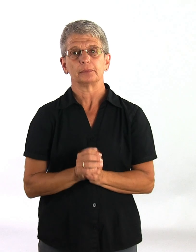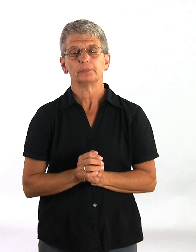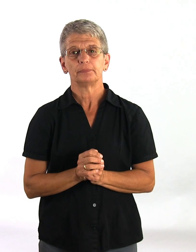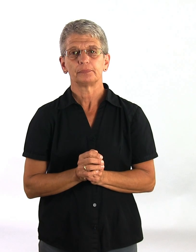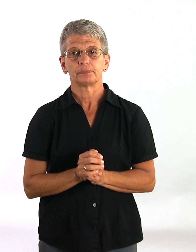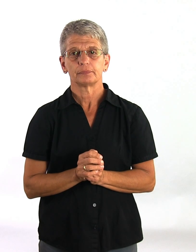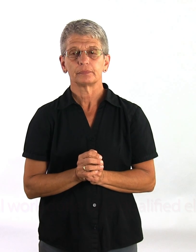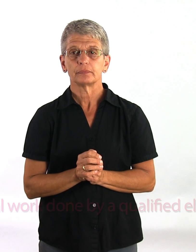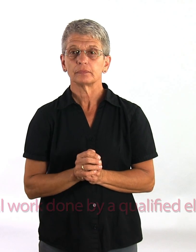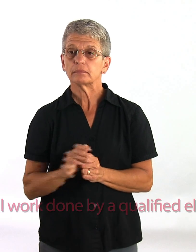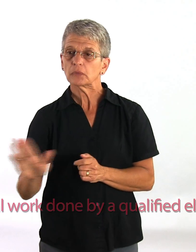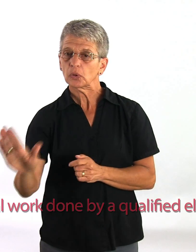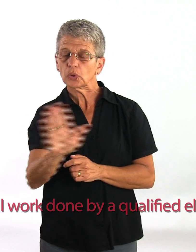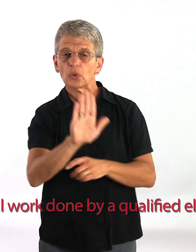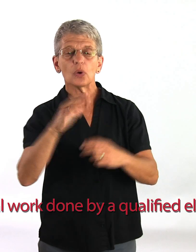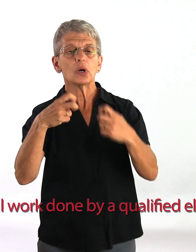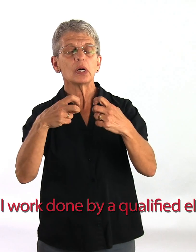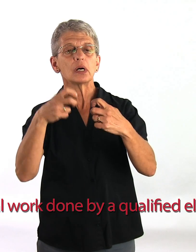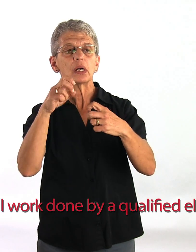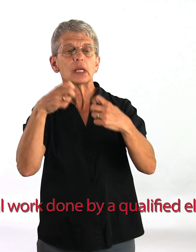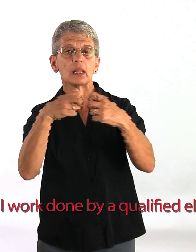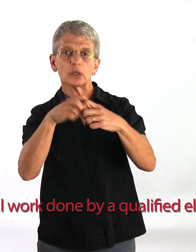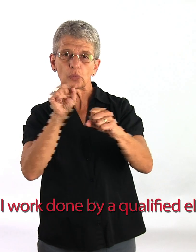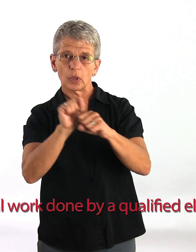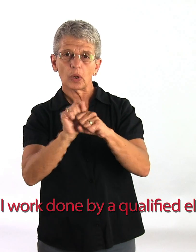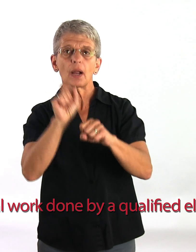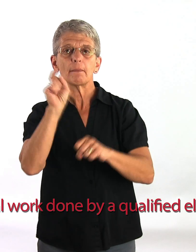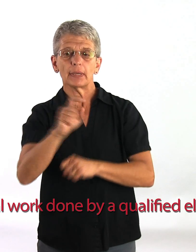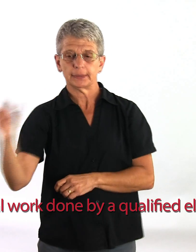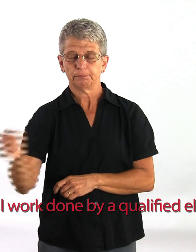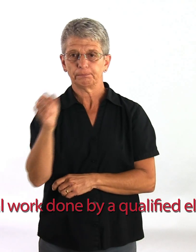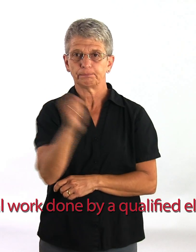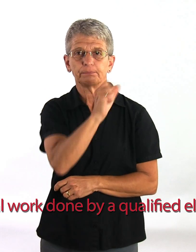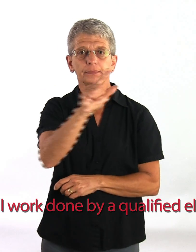Have all electrical work done by a qualified electrician.